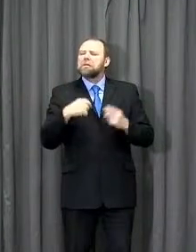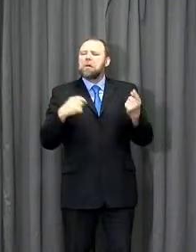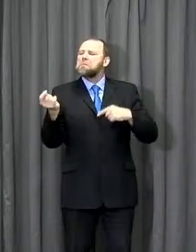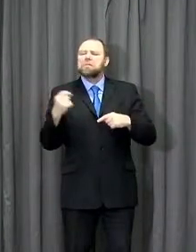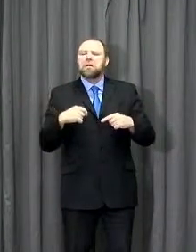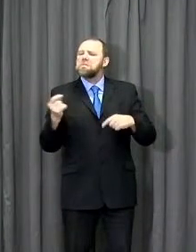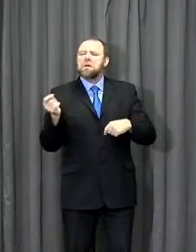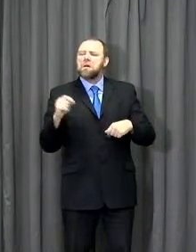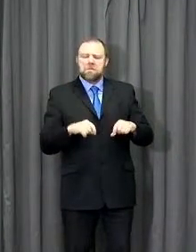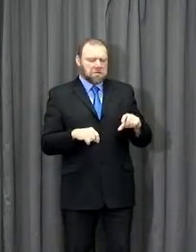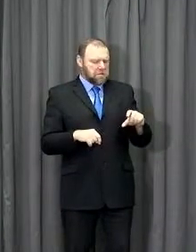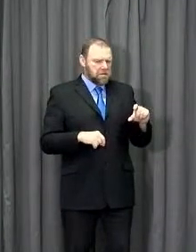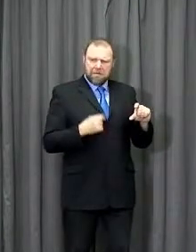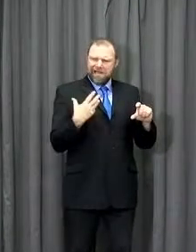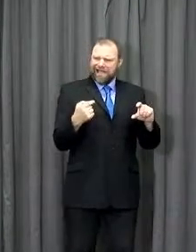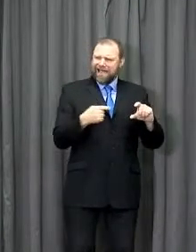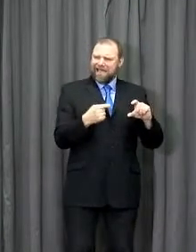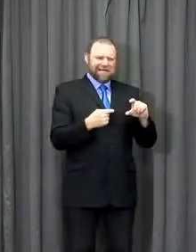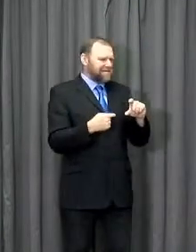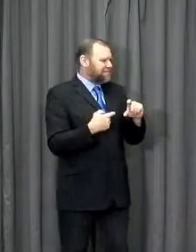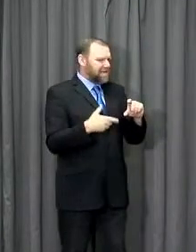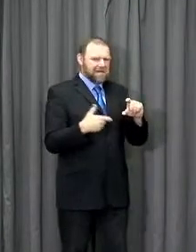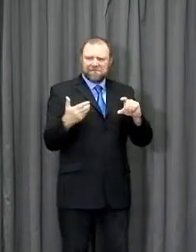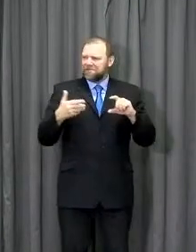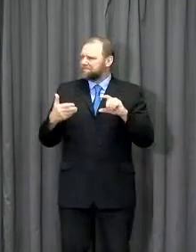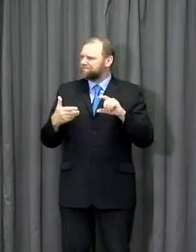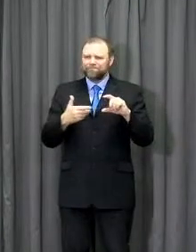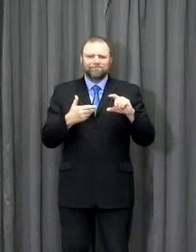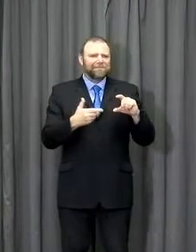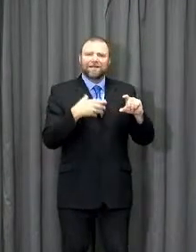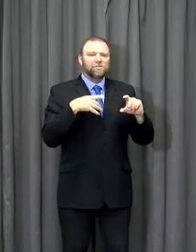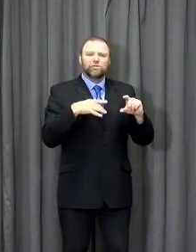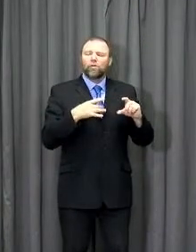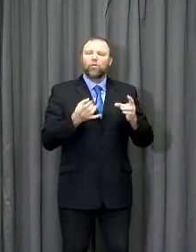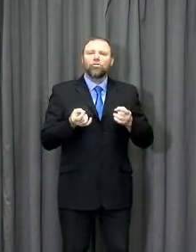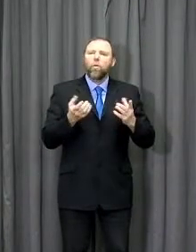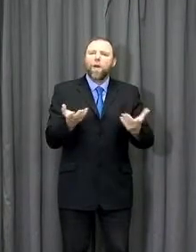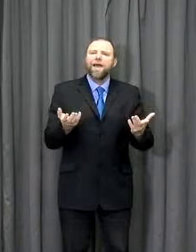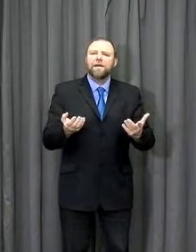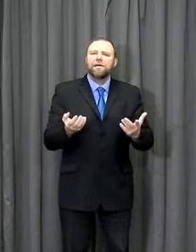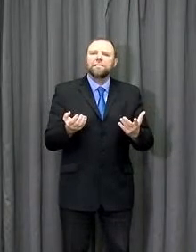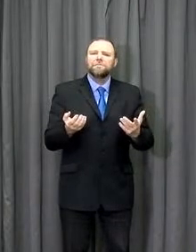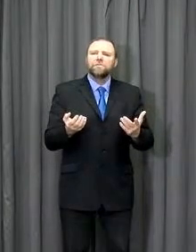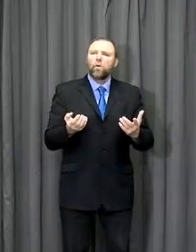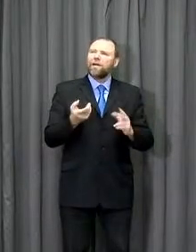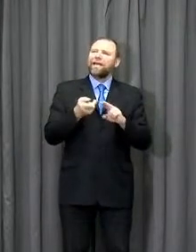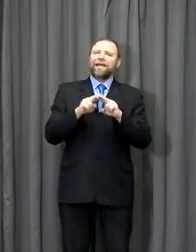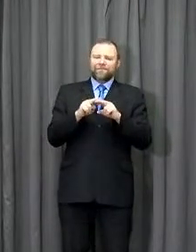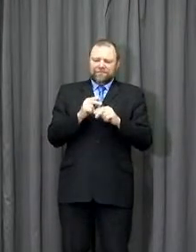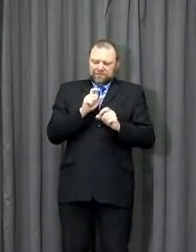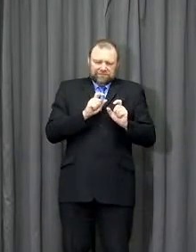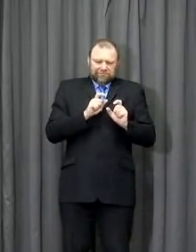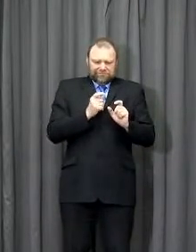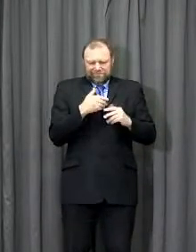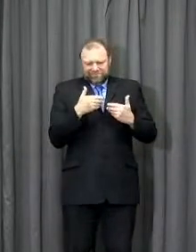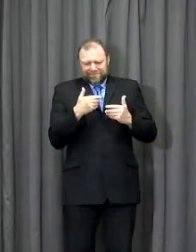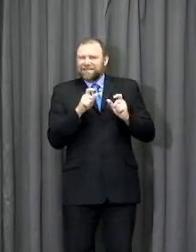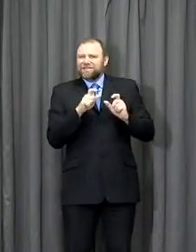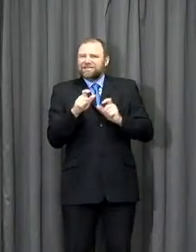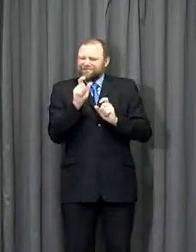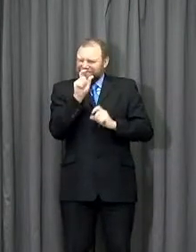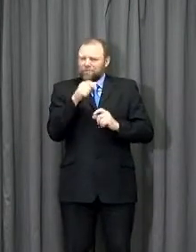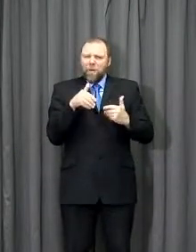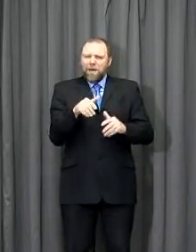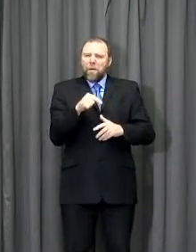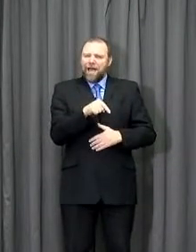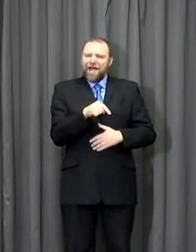should be used, because the worst thing would be to throw a vaccine away. My advice, you know, is always, if there is a small amount of vaccine left at the end of a schedule,